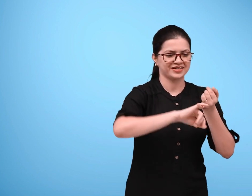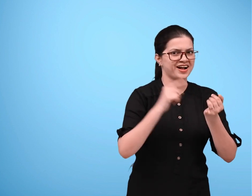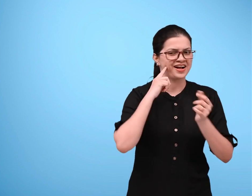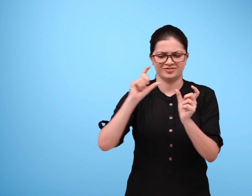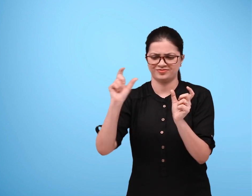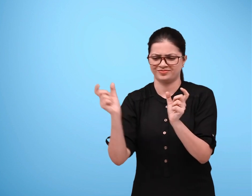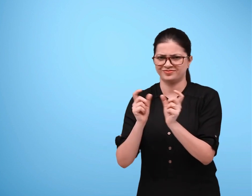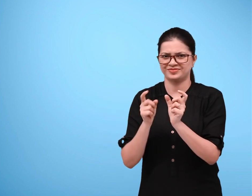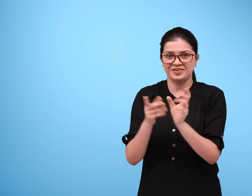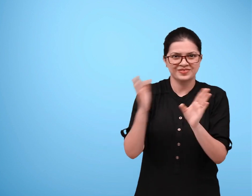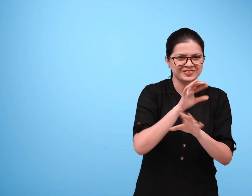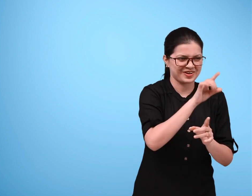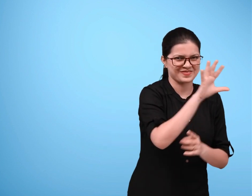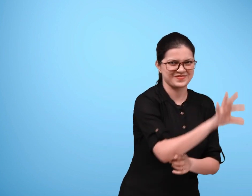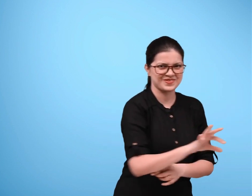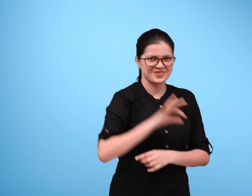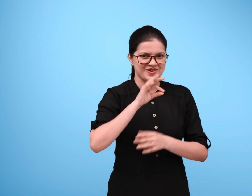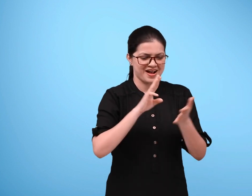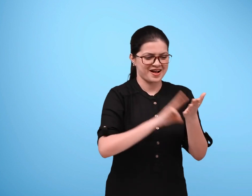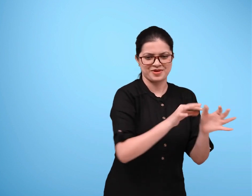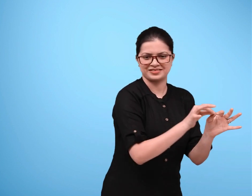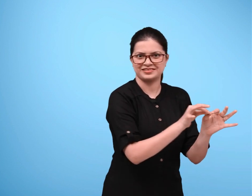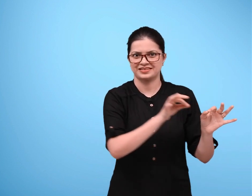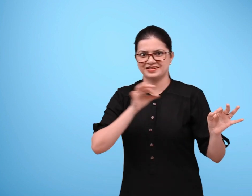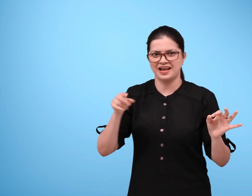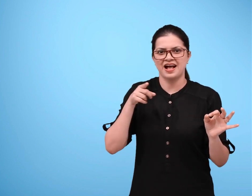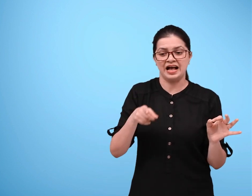Meter is the unit of length in SI unit.